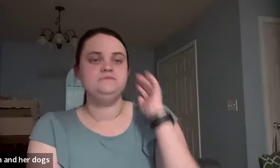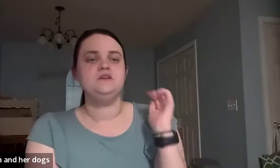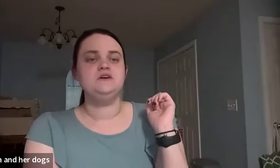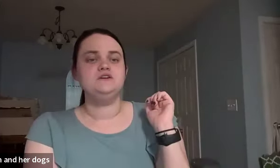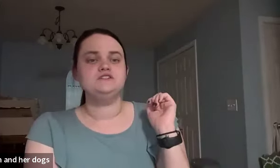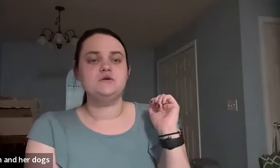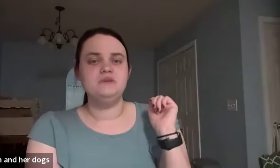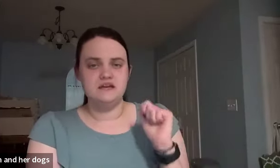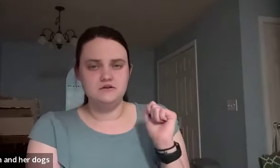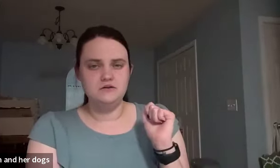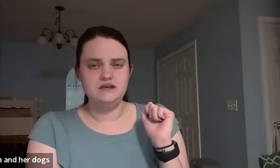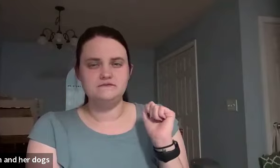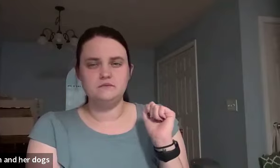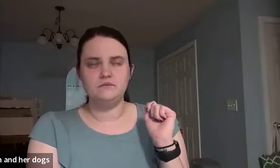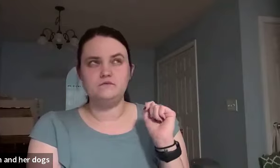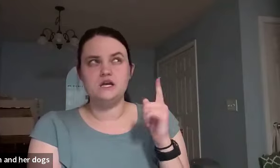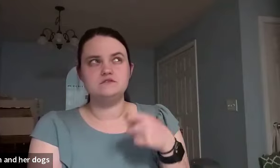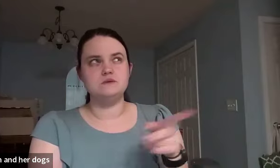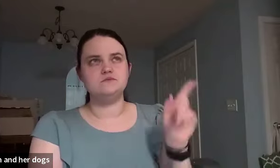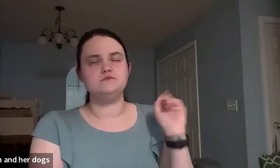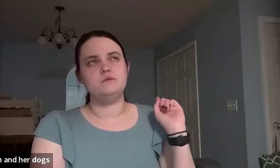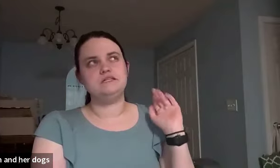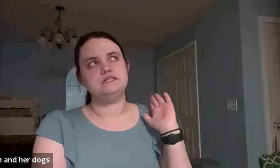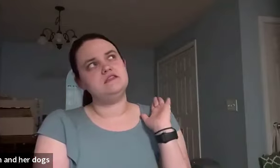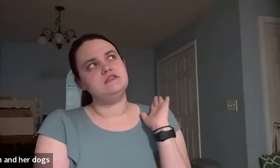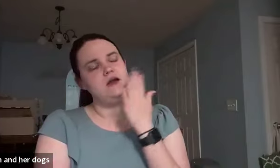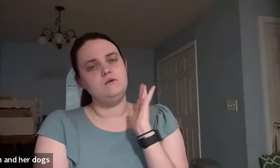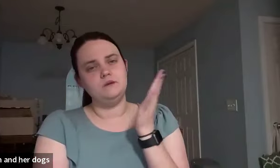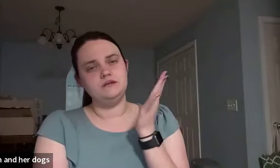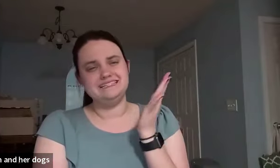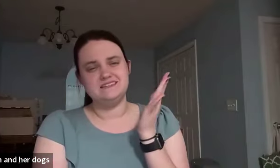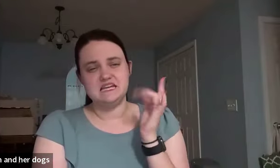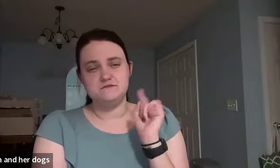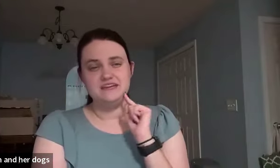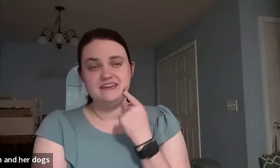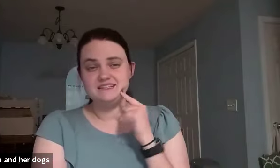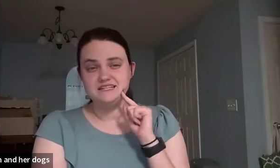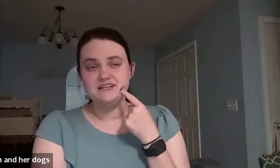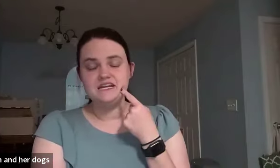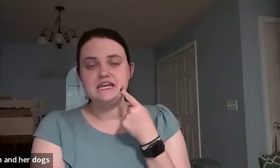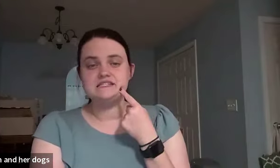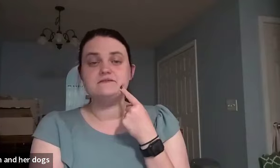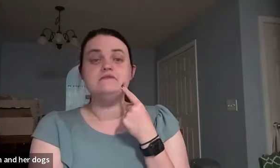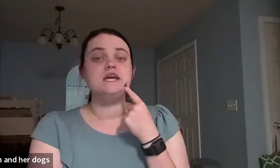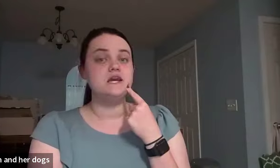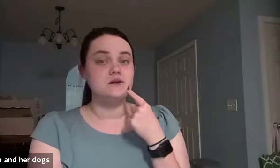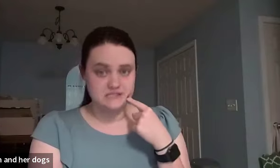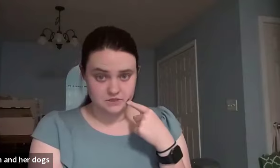Okay. So pickle, if you guys remember from when we did, I think Halloween and we did the sign for candy, it's very